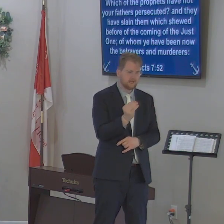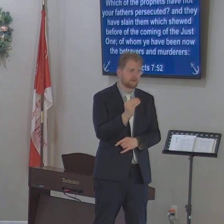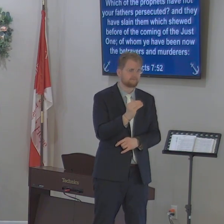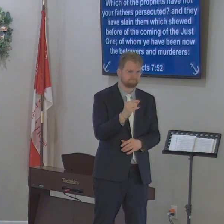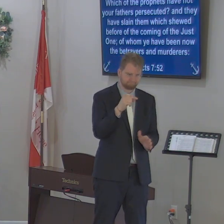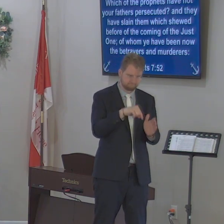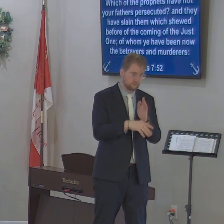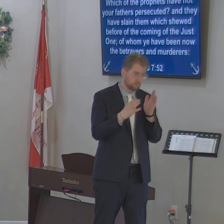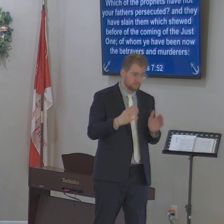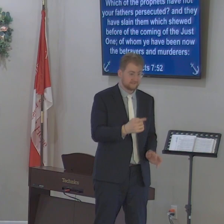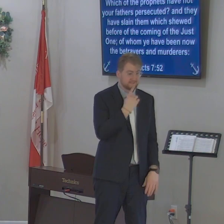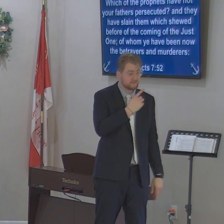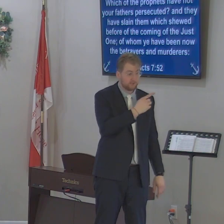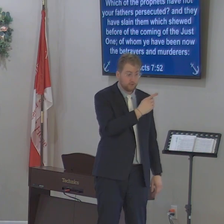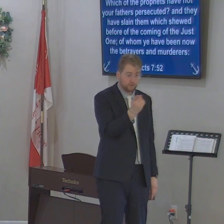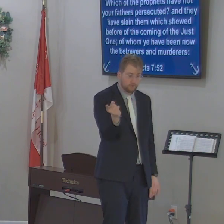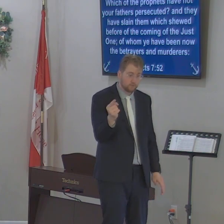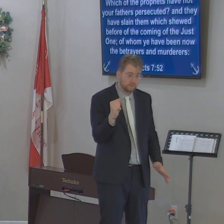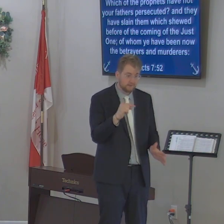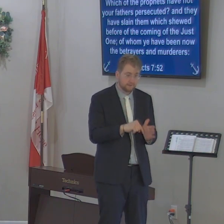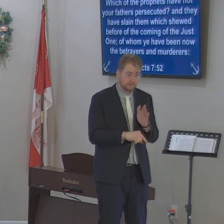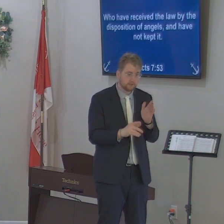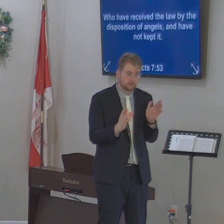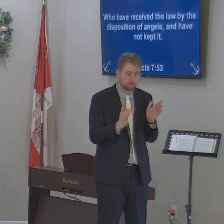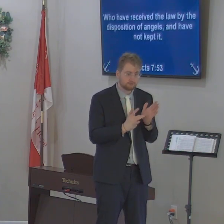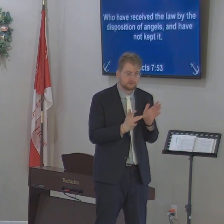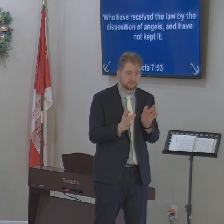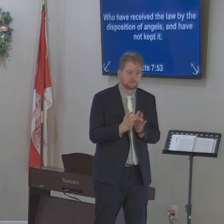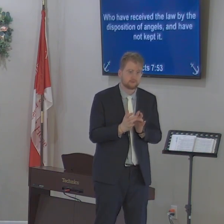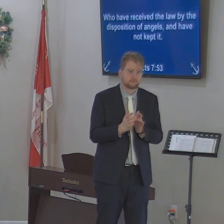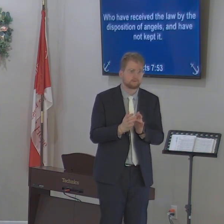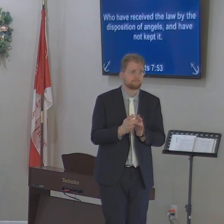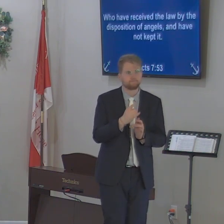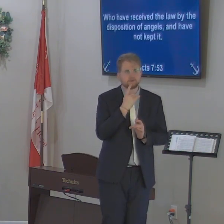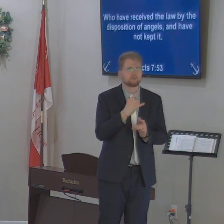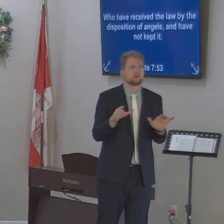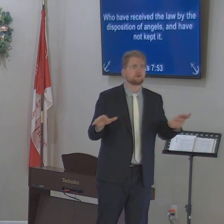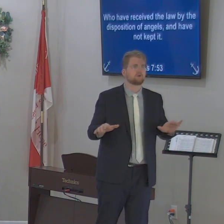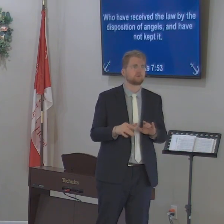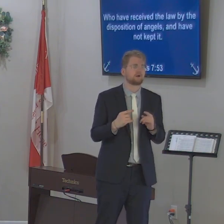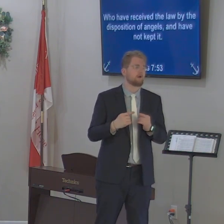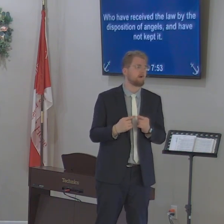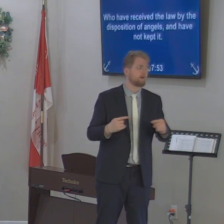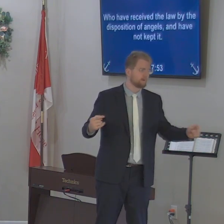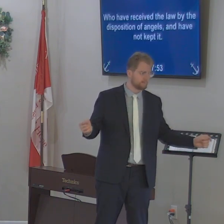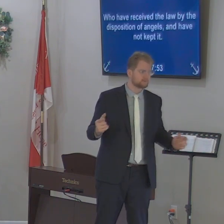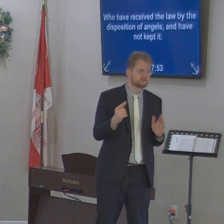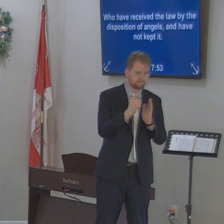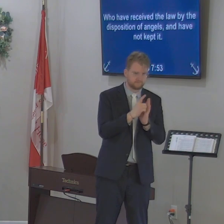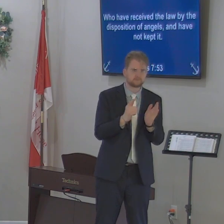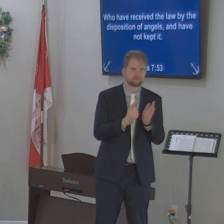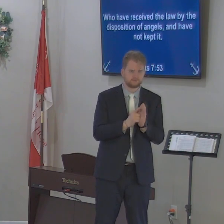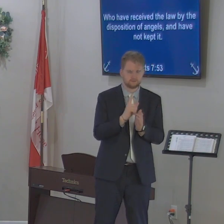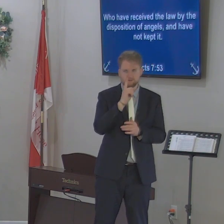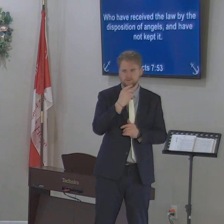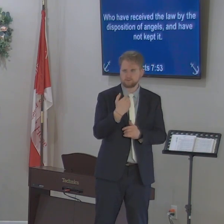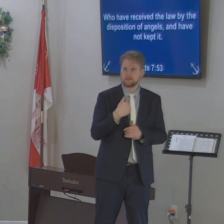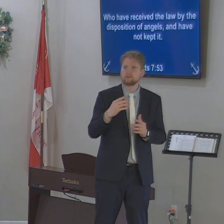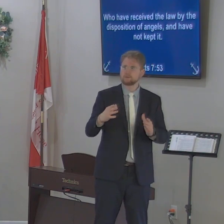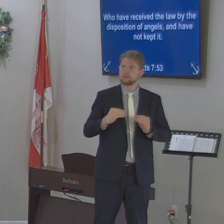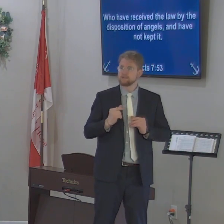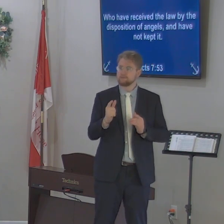is basically what he tells them. Says they've been doing opposite of the law. Verse 53 says, who have received the law by